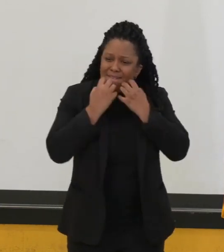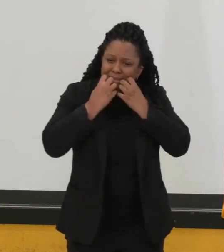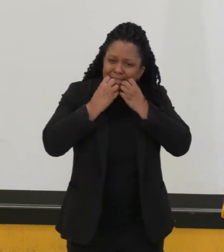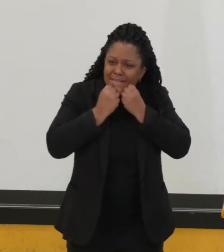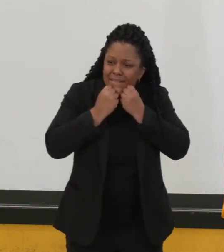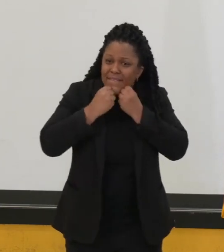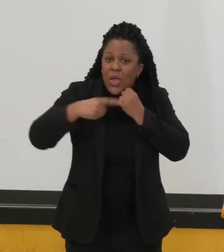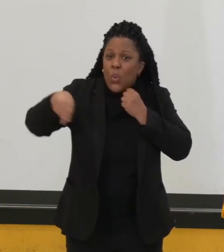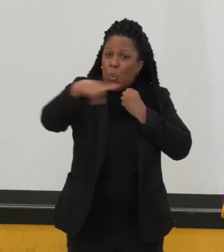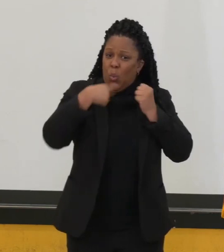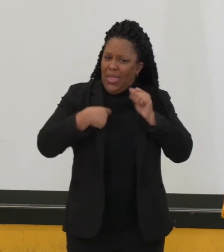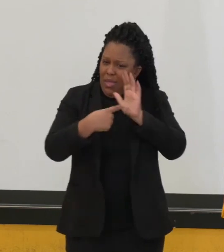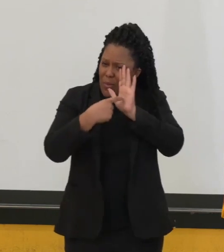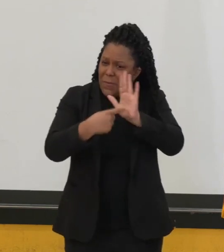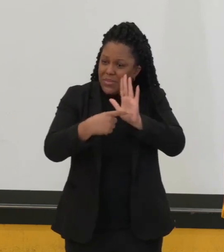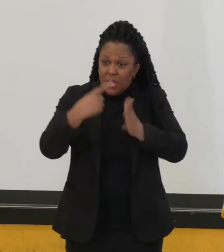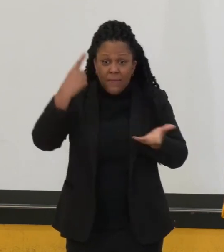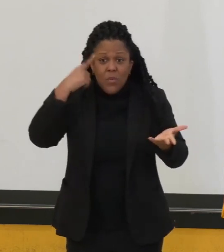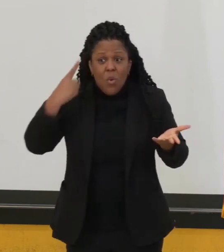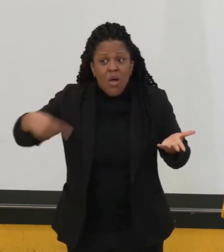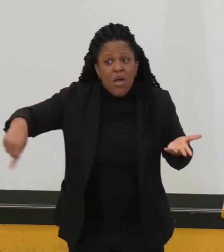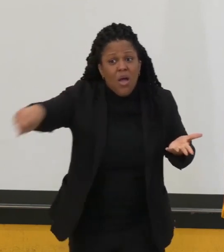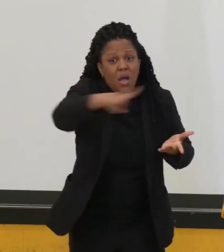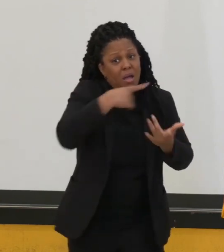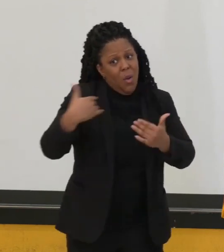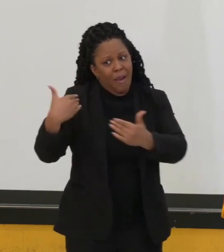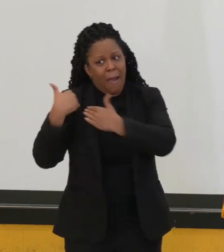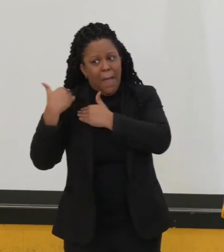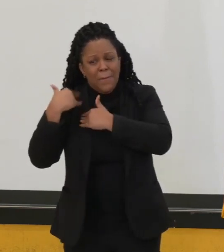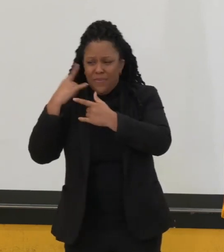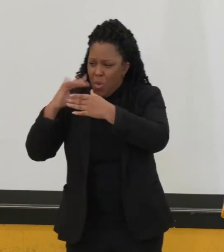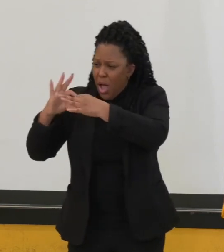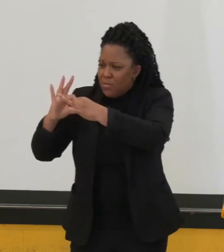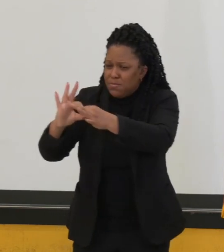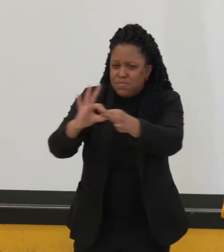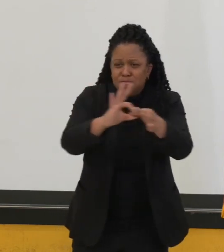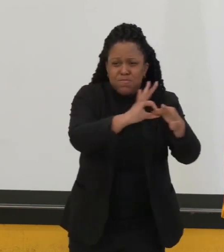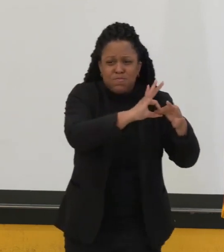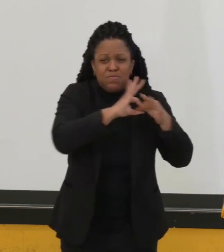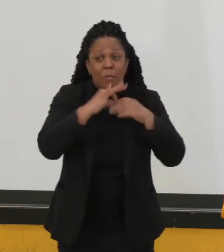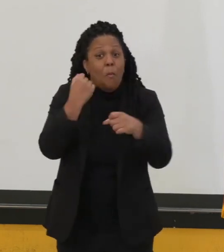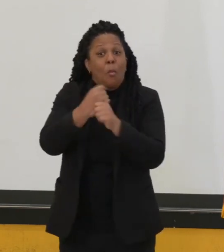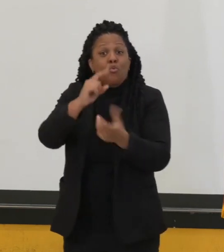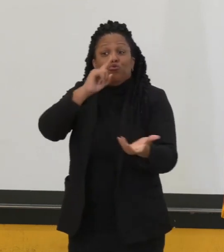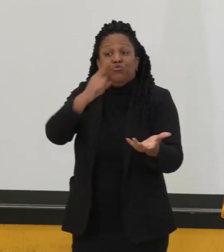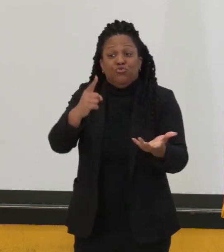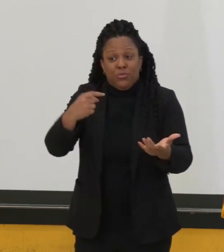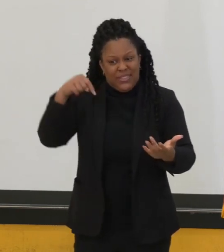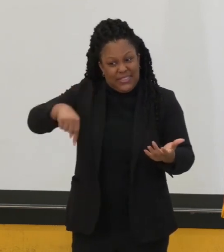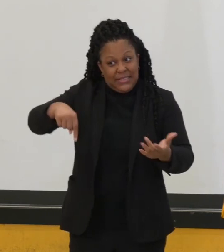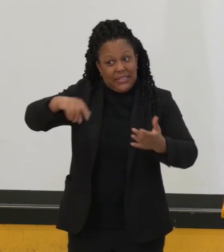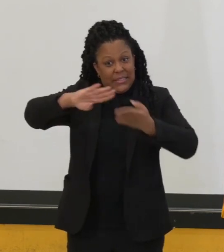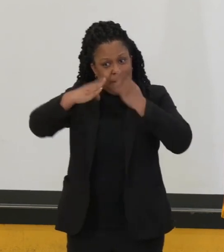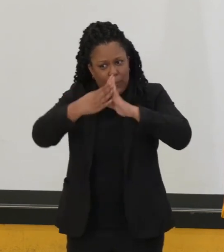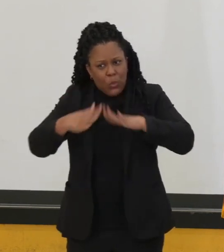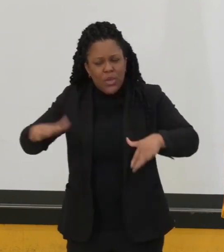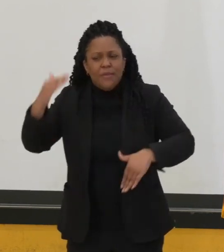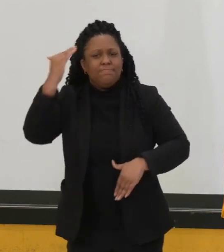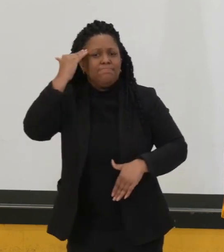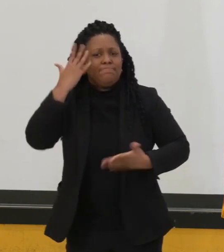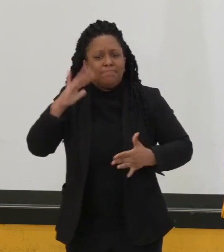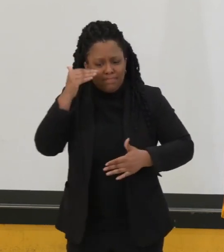us are responsible for together ensuring that we are setting our communities forward on a